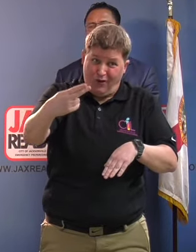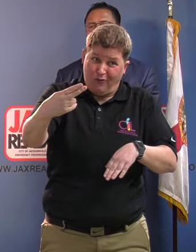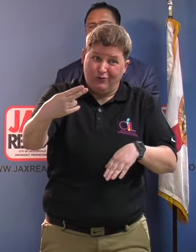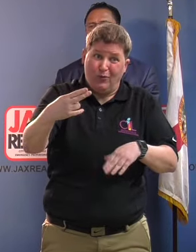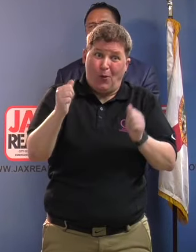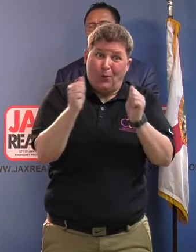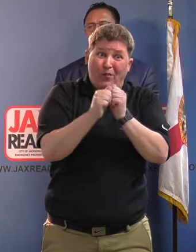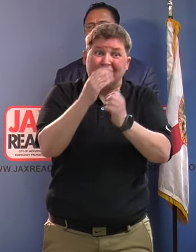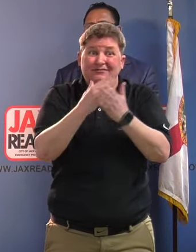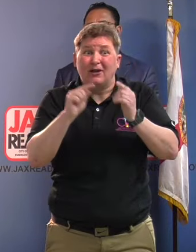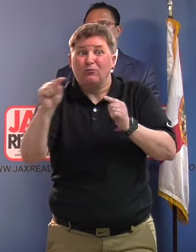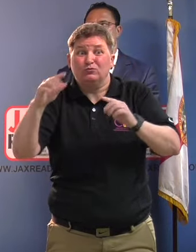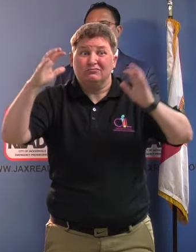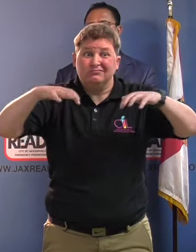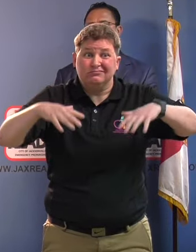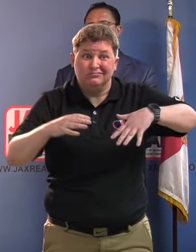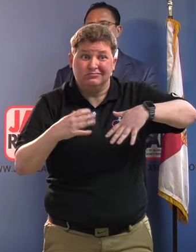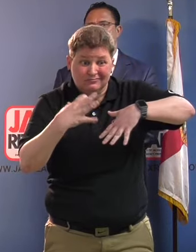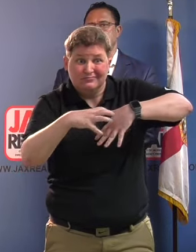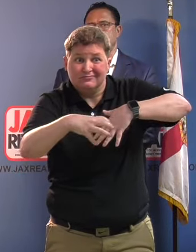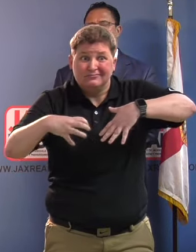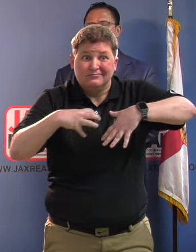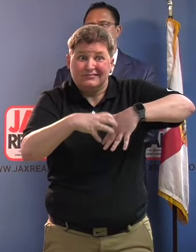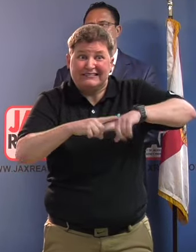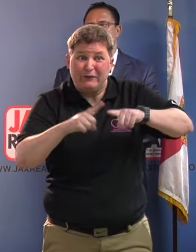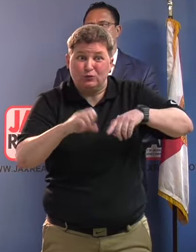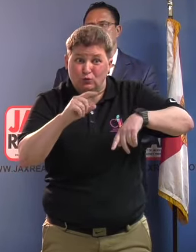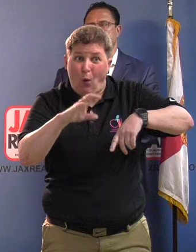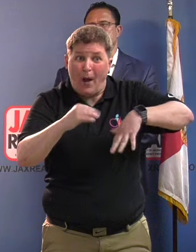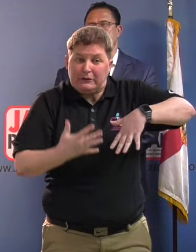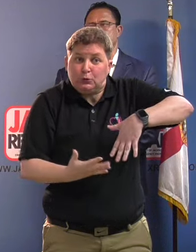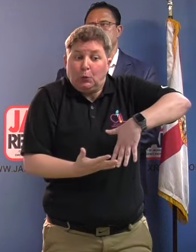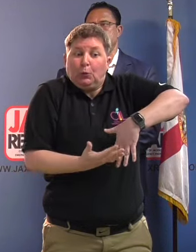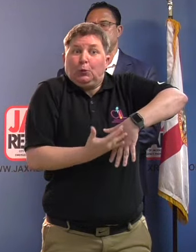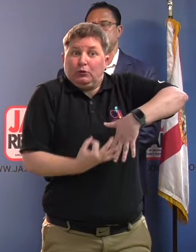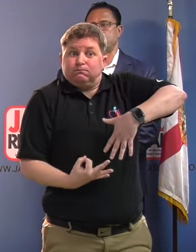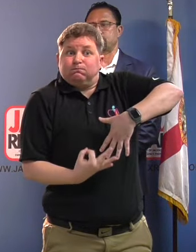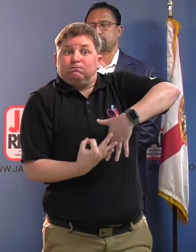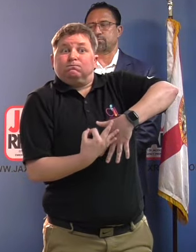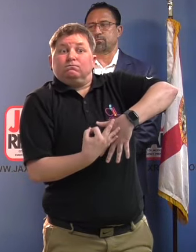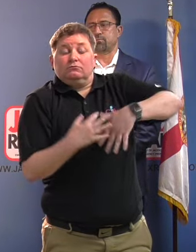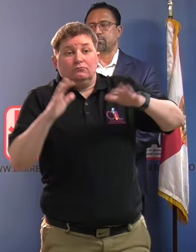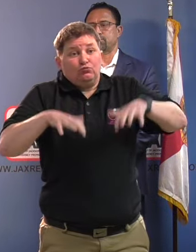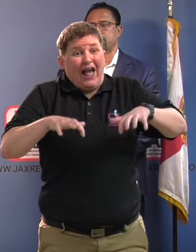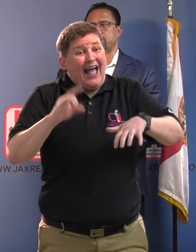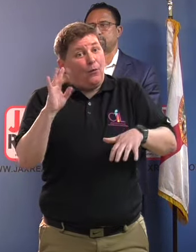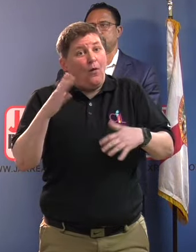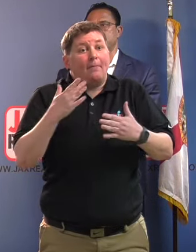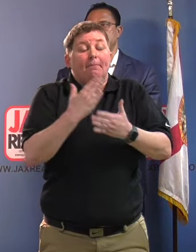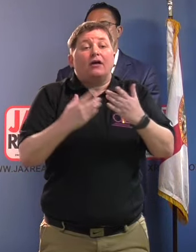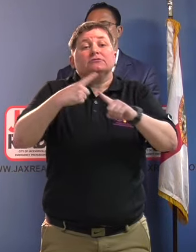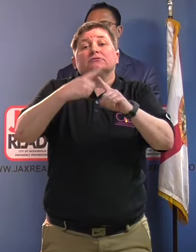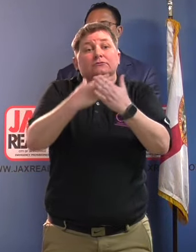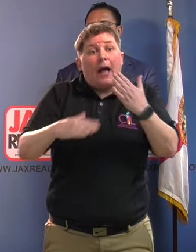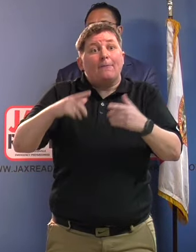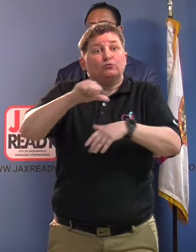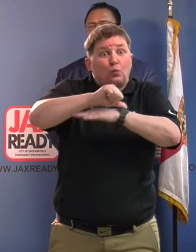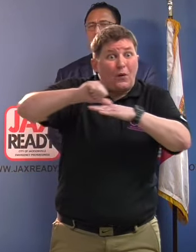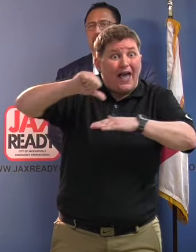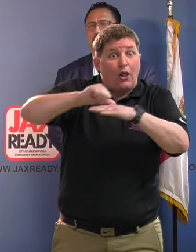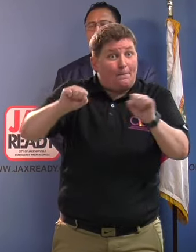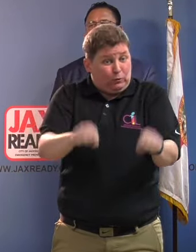we anticipate to see that tonight. There will be some isolated tornado potential tonight as well. As we go through the course of the